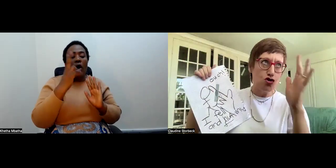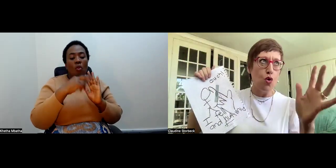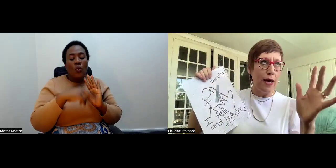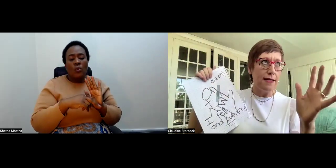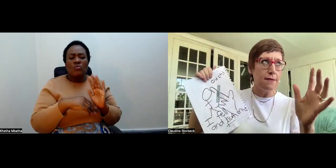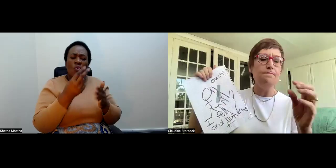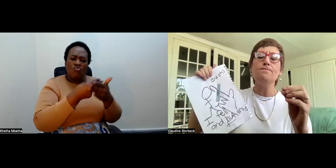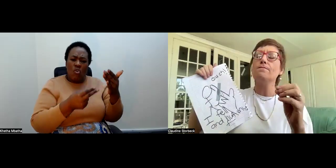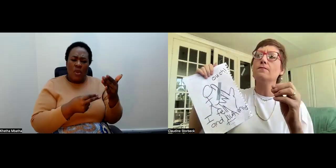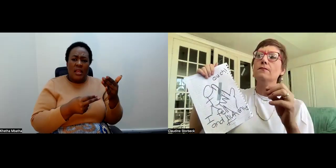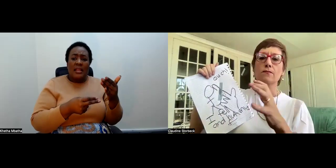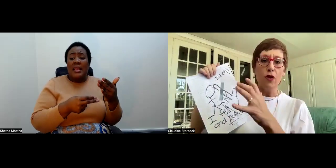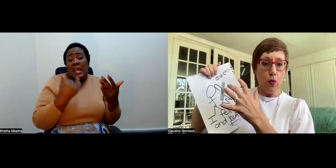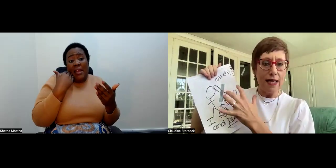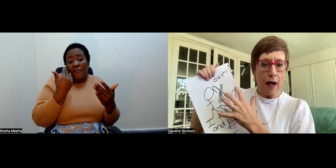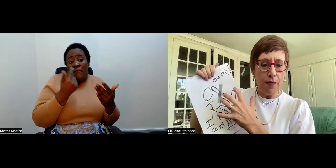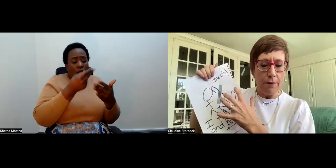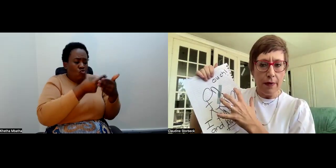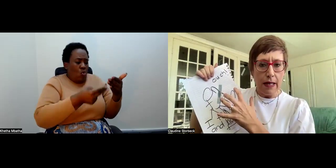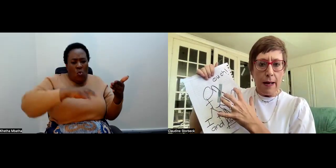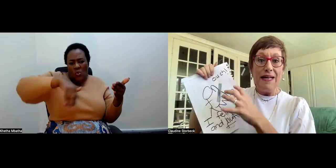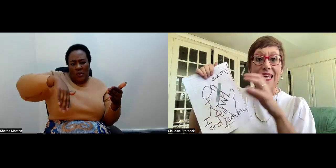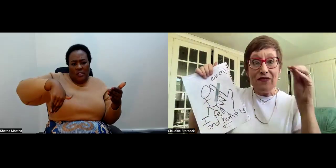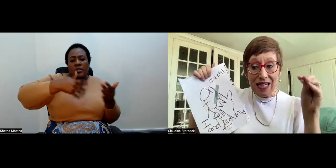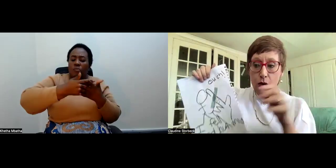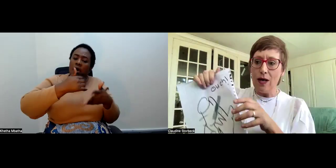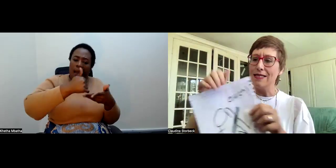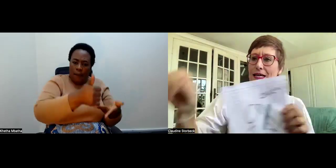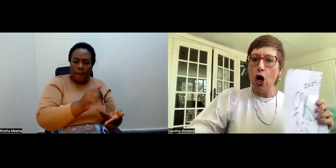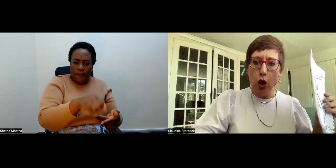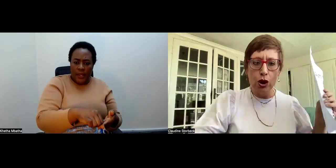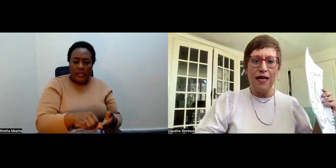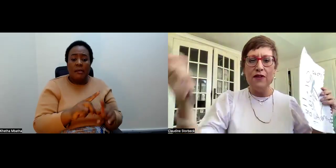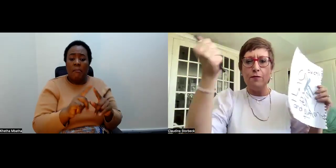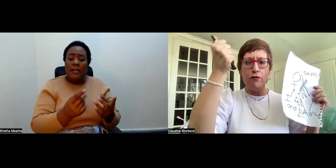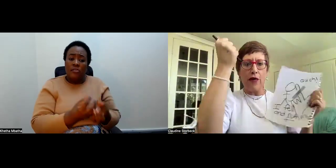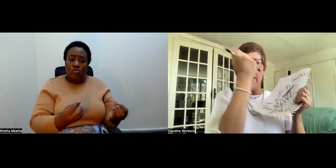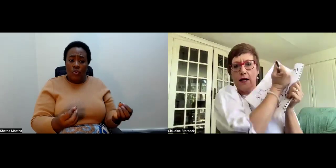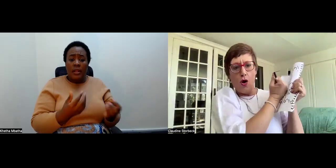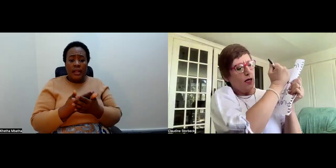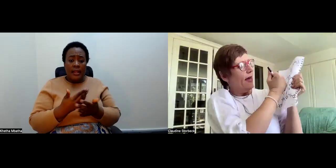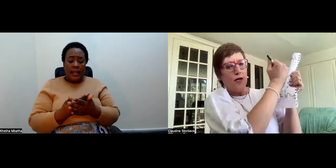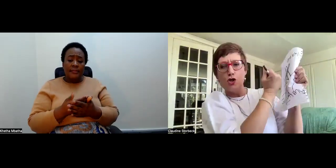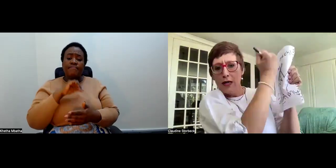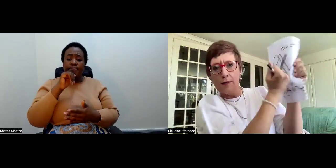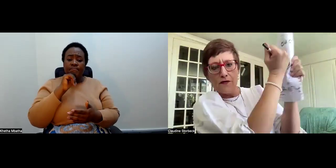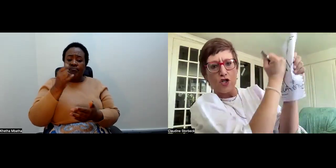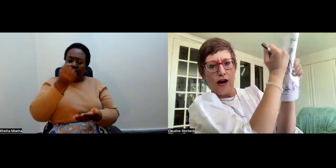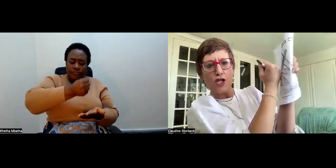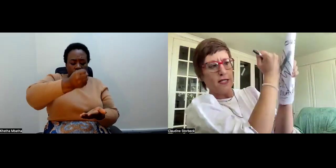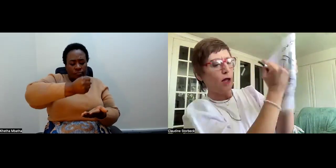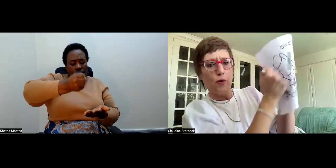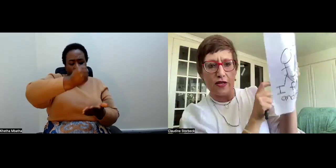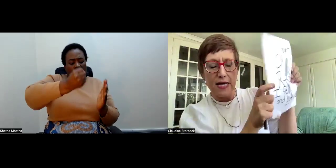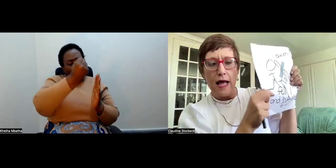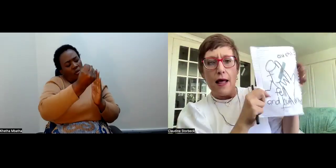if they can't draw yet, we can help them. But even little ones can hold, even if before that, they can hold and they can do a little bit of a